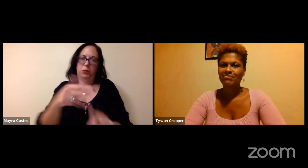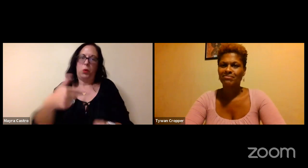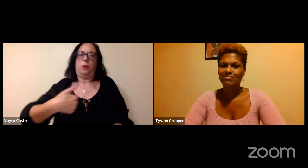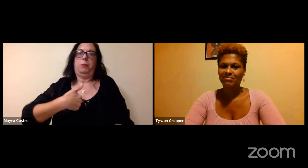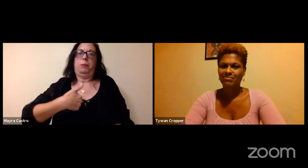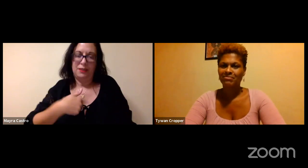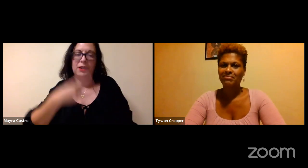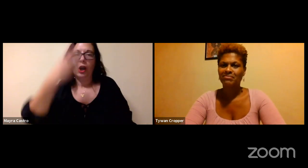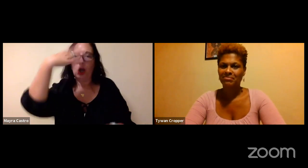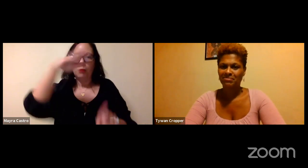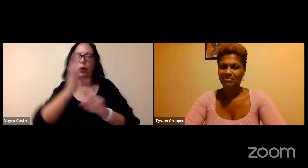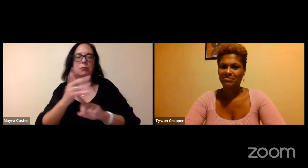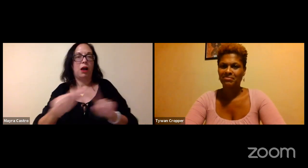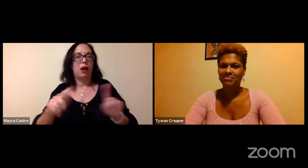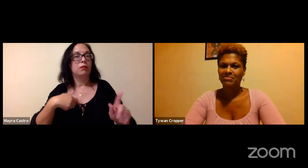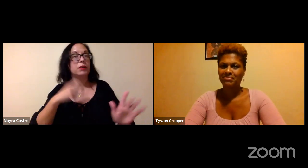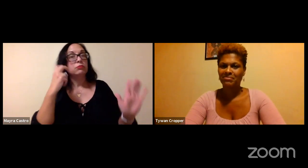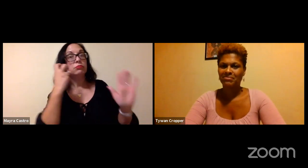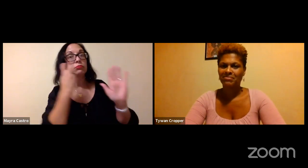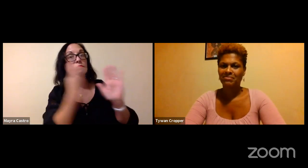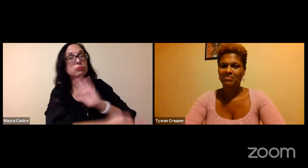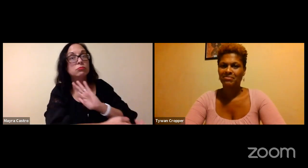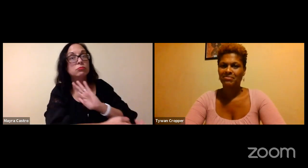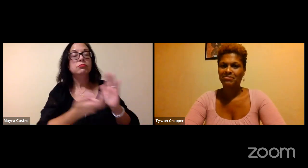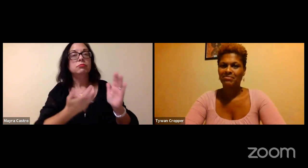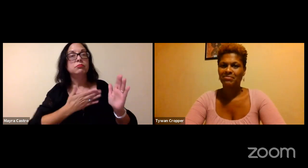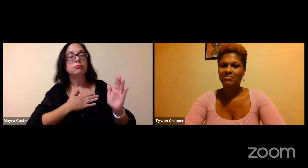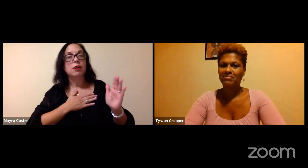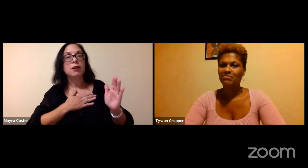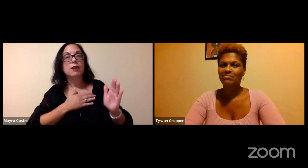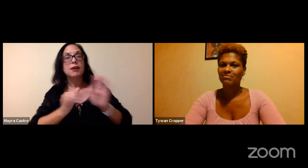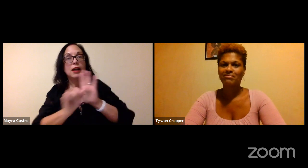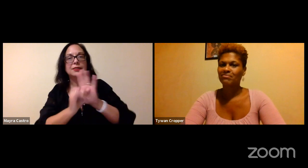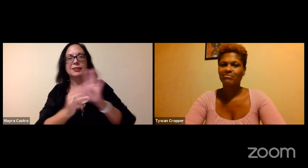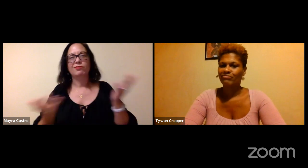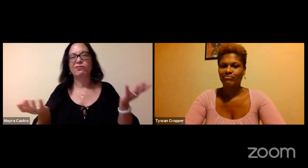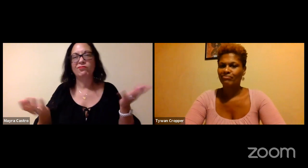to my identity and my culture came from my family.